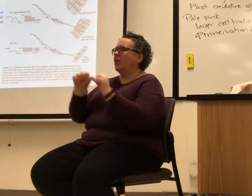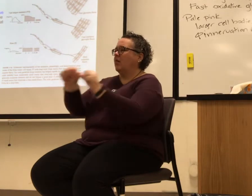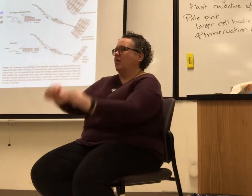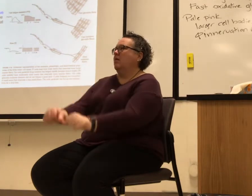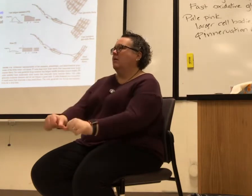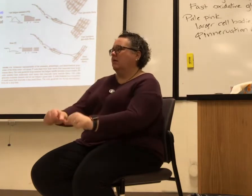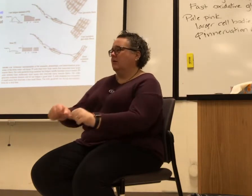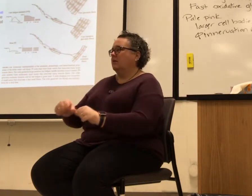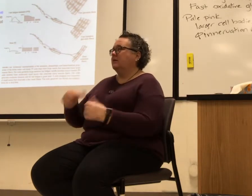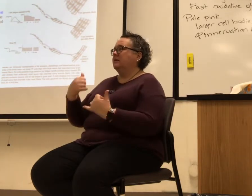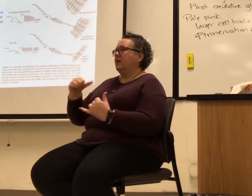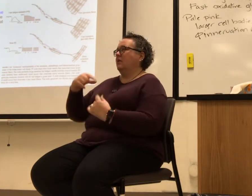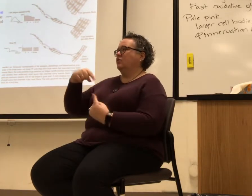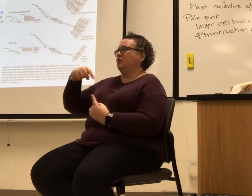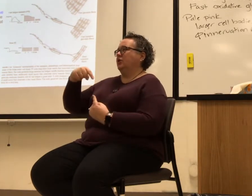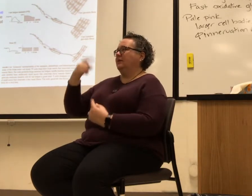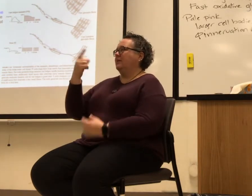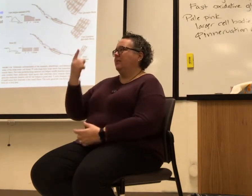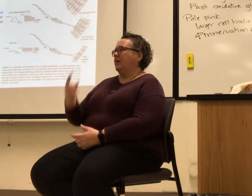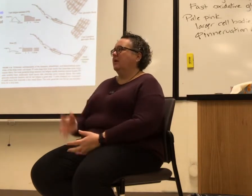but they're still twitching something.